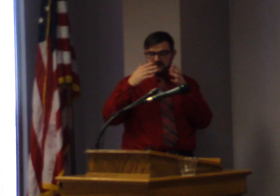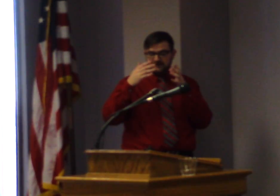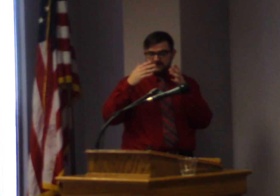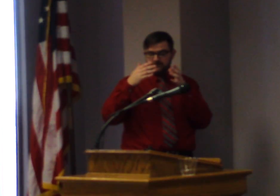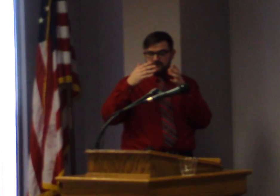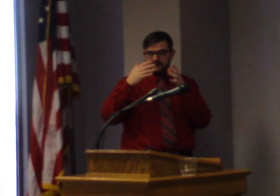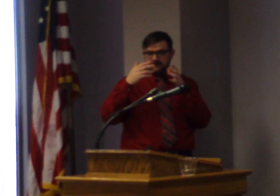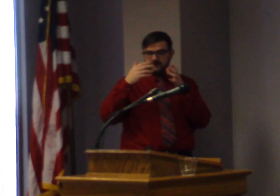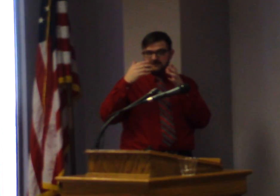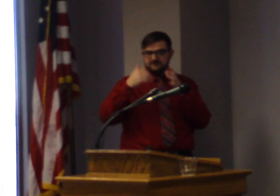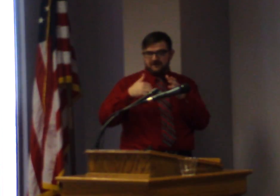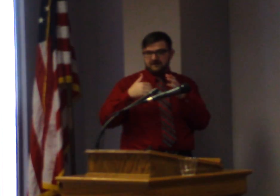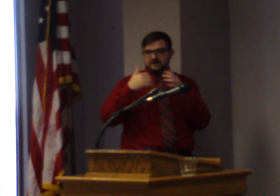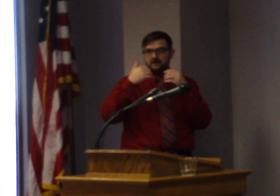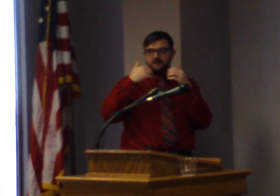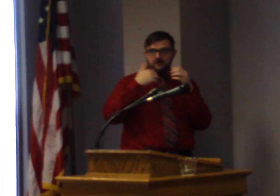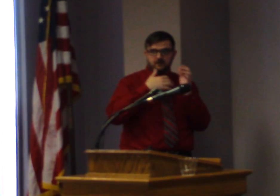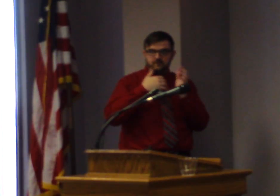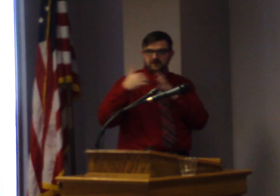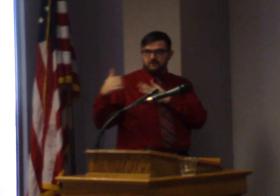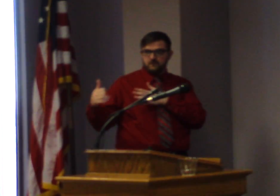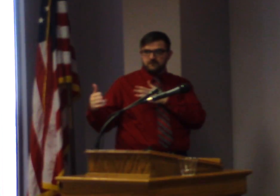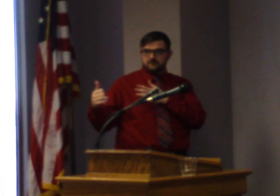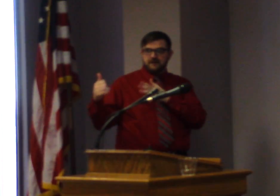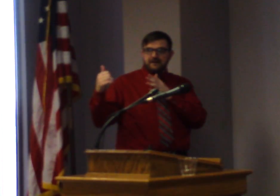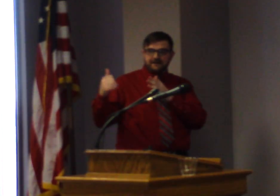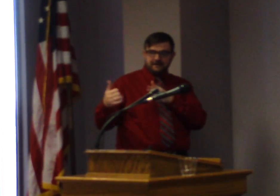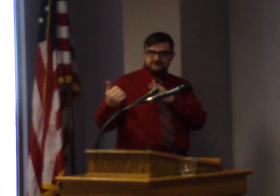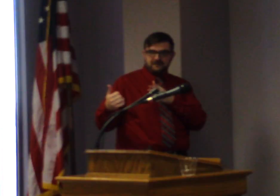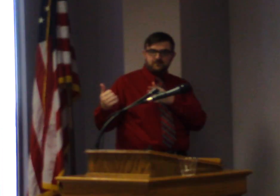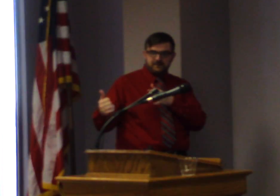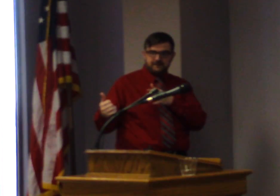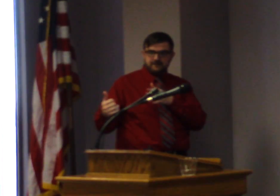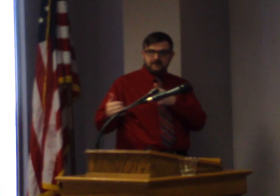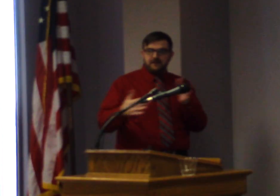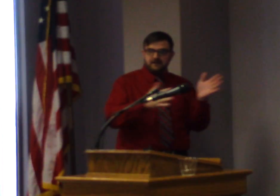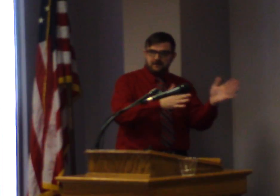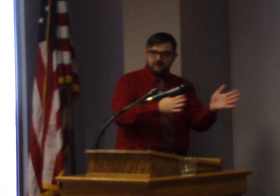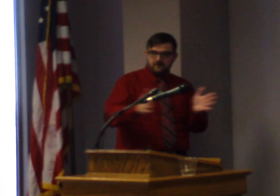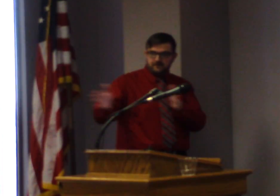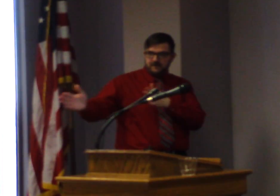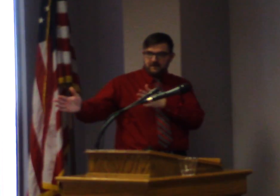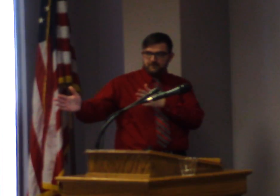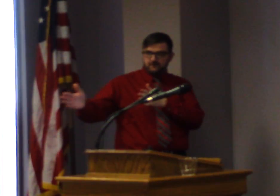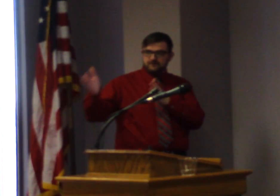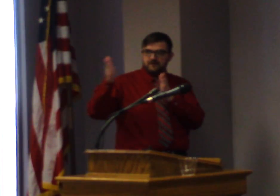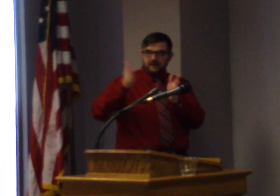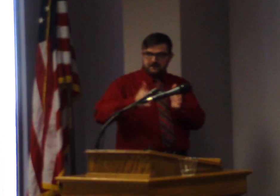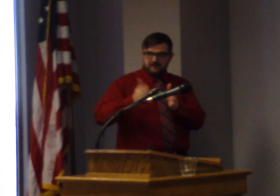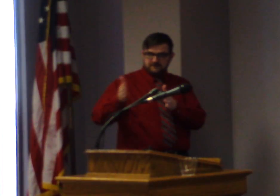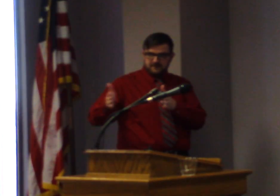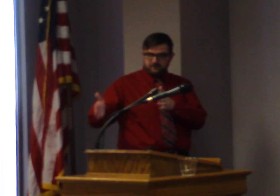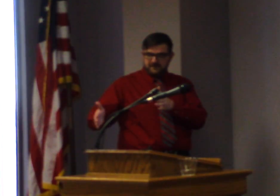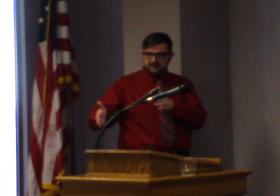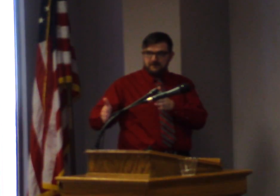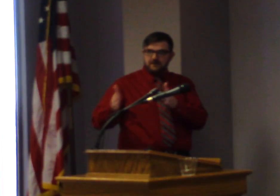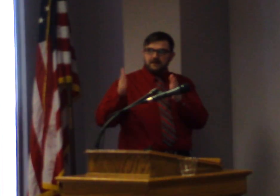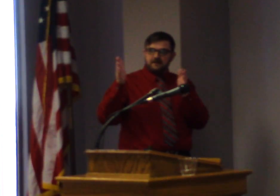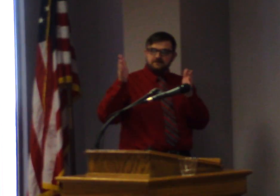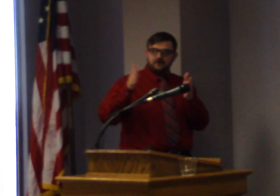they have assigned all the mentors in SSP and all the campers in SSP. And so